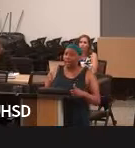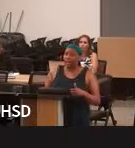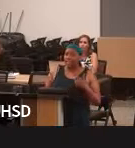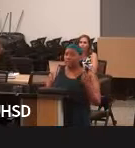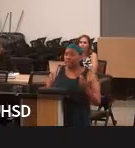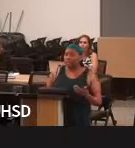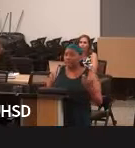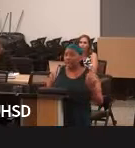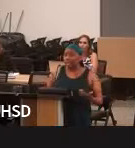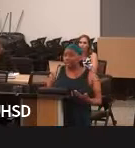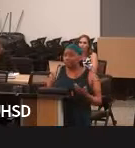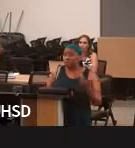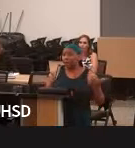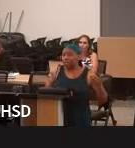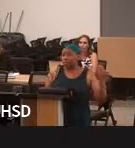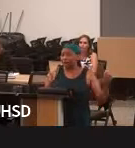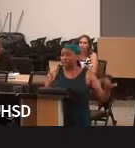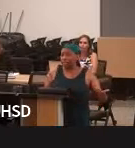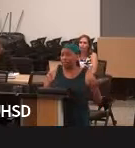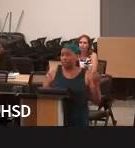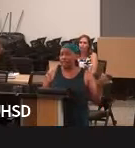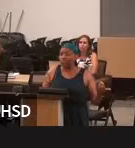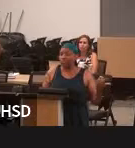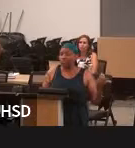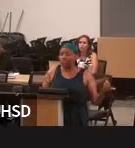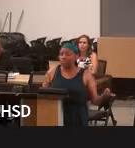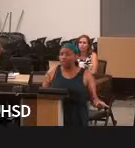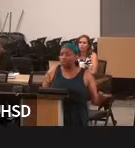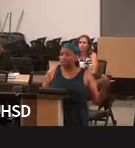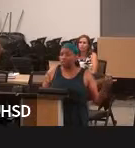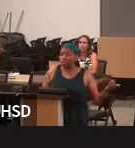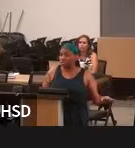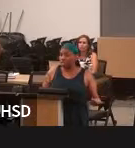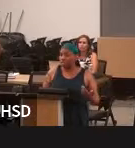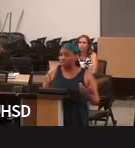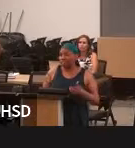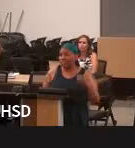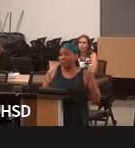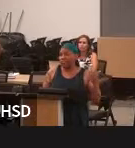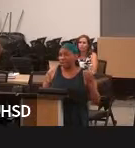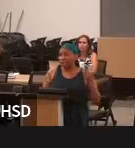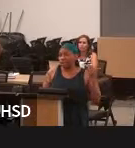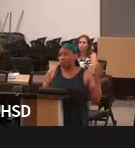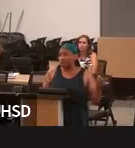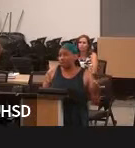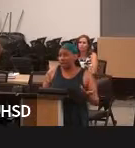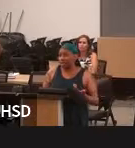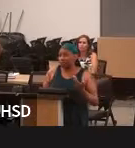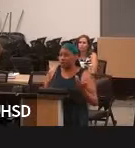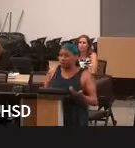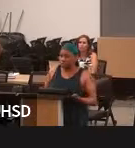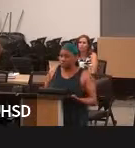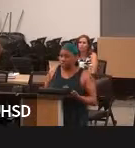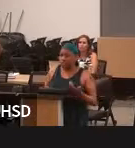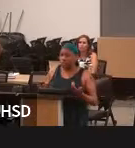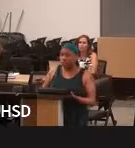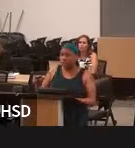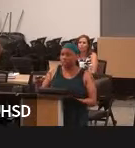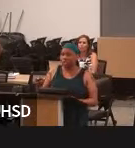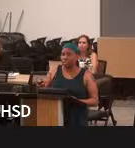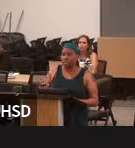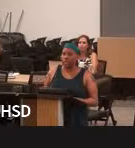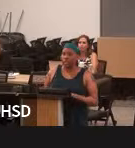is defined as the beliefs, attitudes, action, practices, and behaviors of individuals and institutions that devalue, minimize, and marginalize